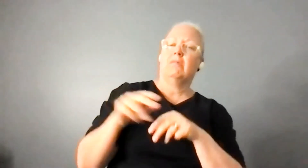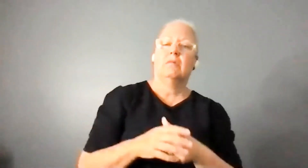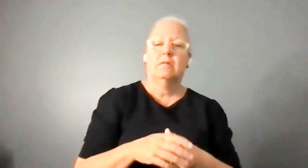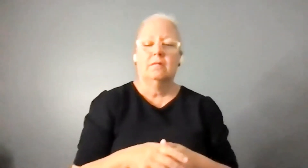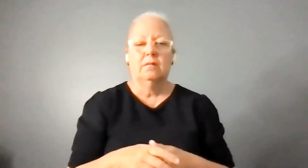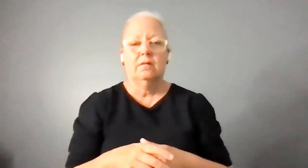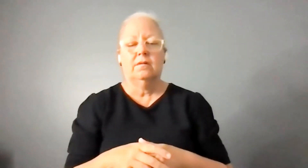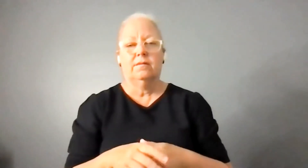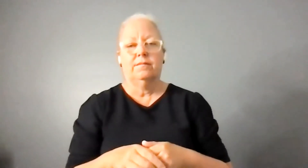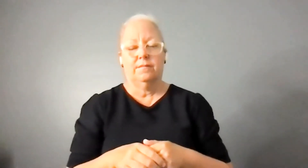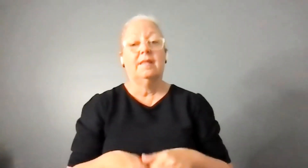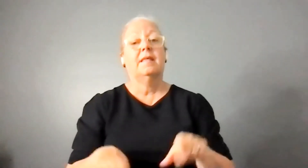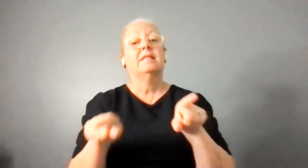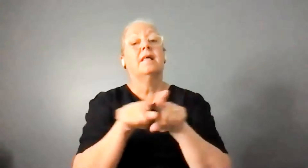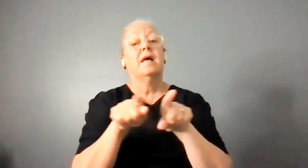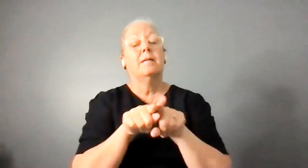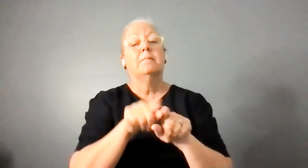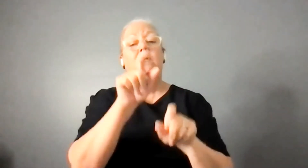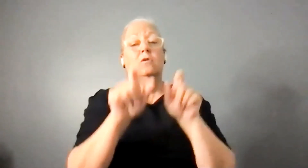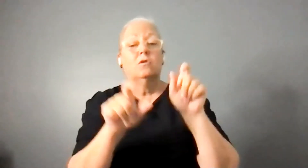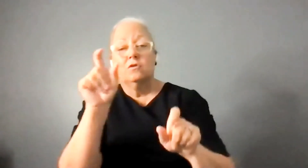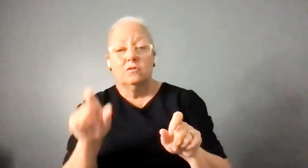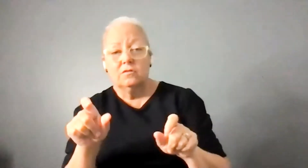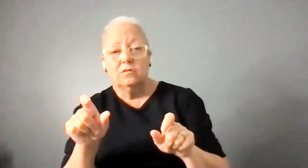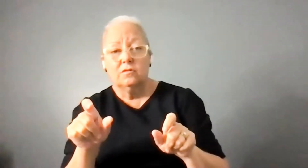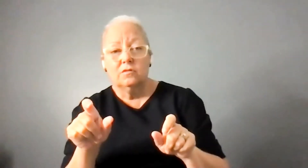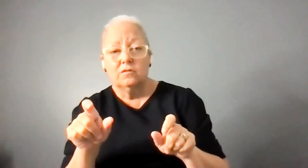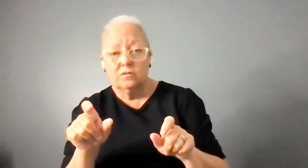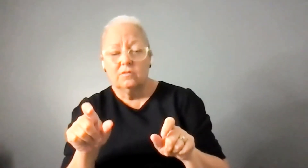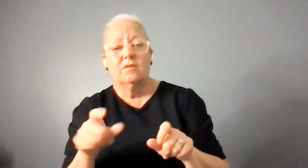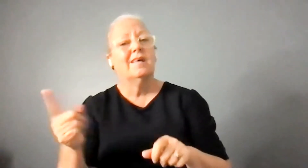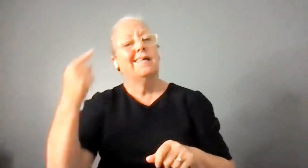only persons with disability to provide charity. They believe charity model.